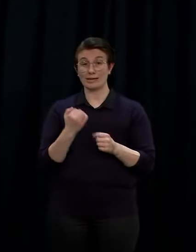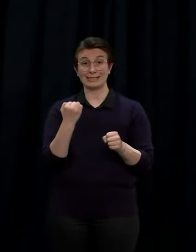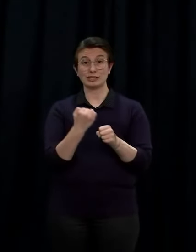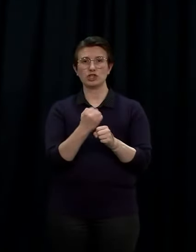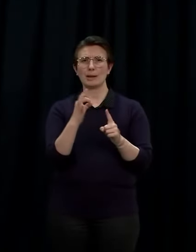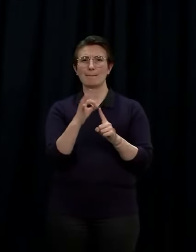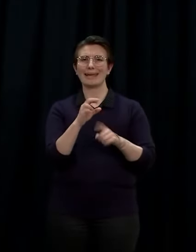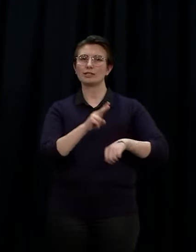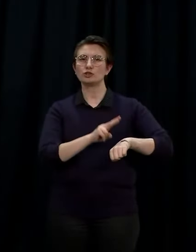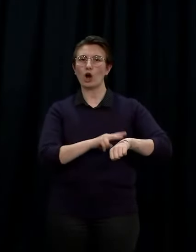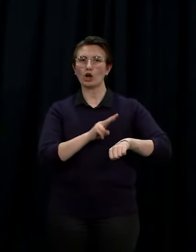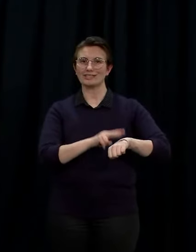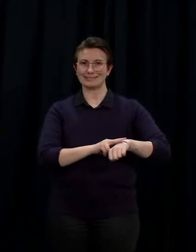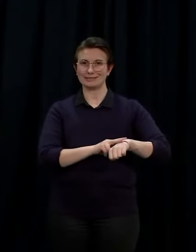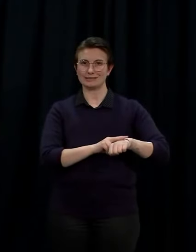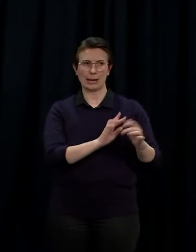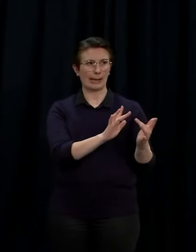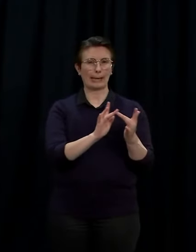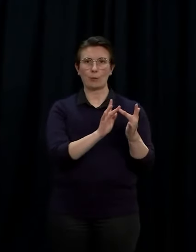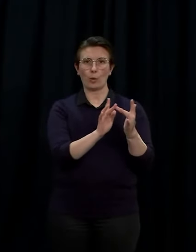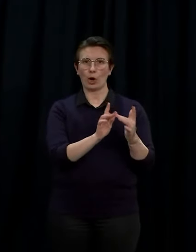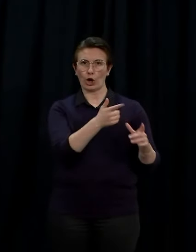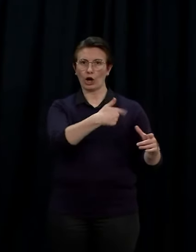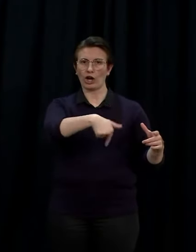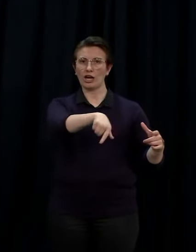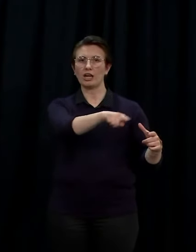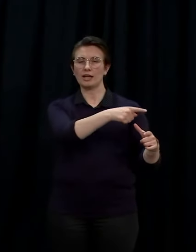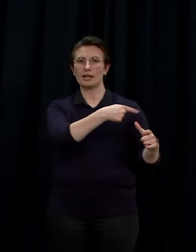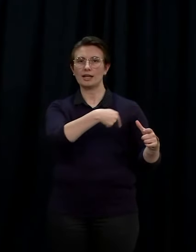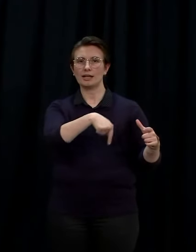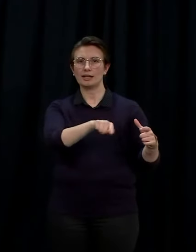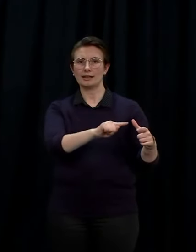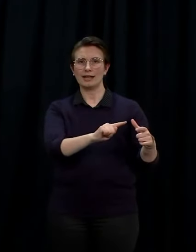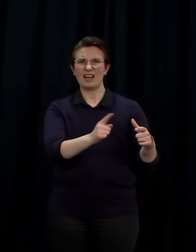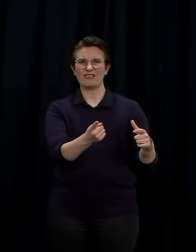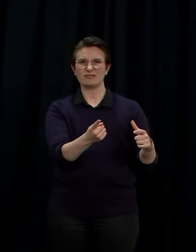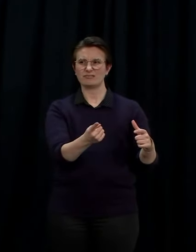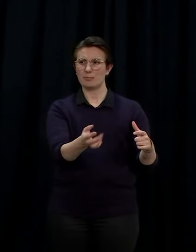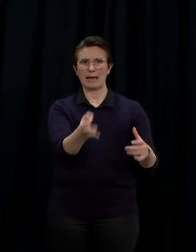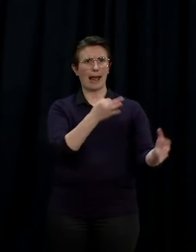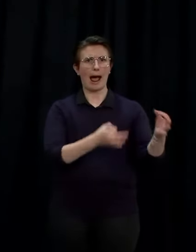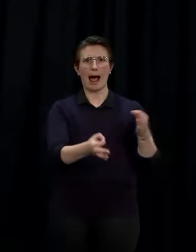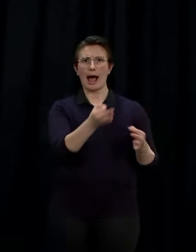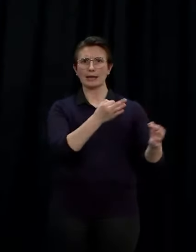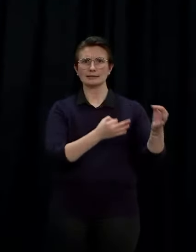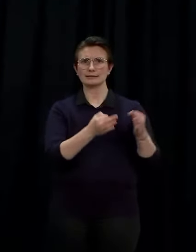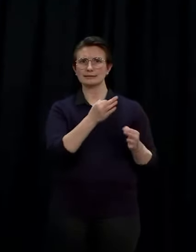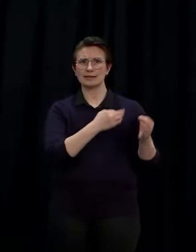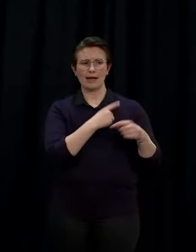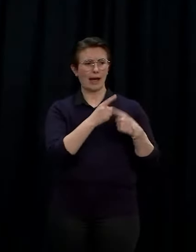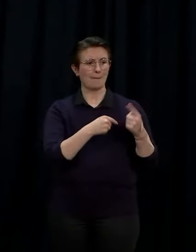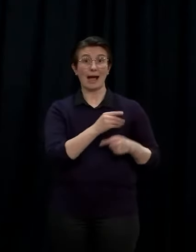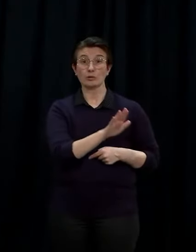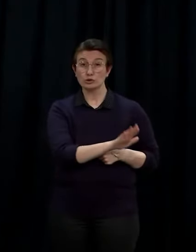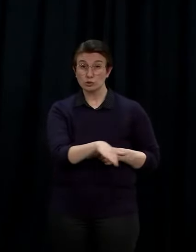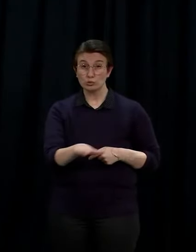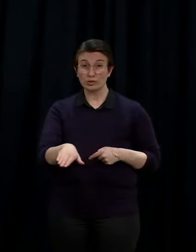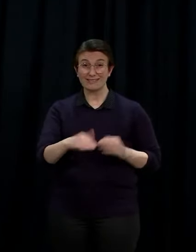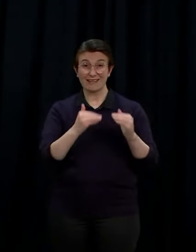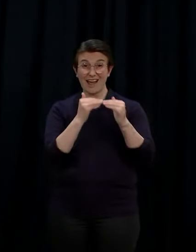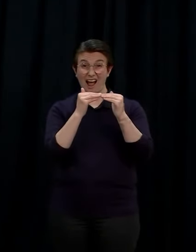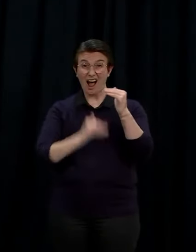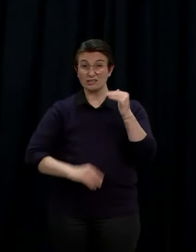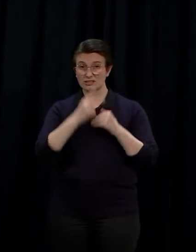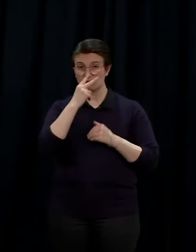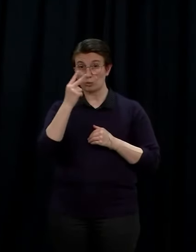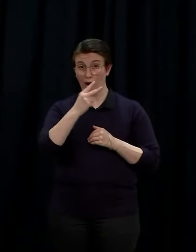a variety of sources are telling them that children under 12 have been given the COVID-19 vaccine, despite that not being approved.